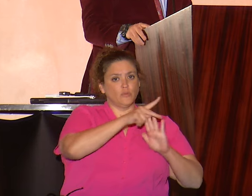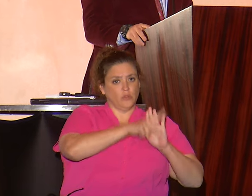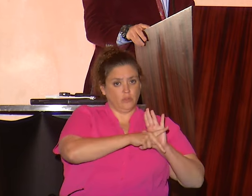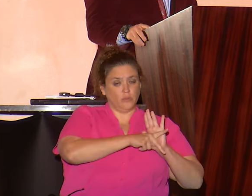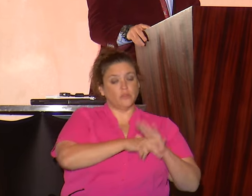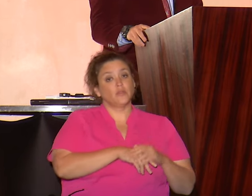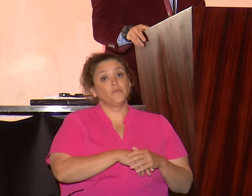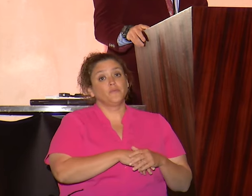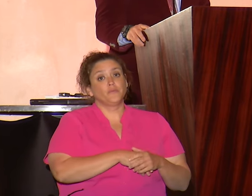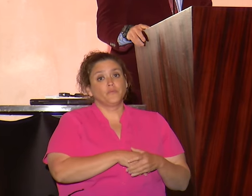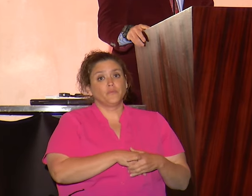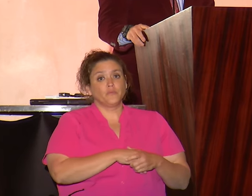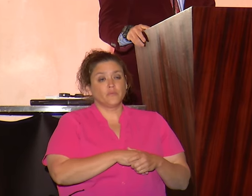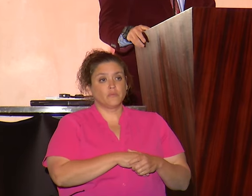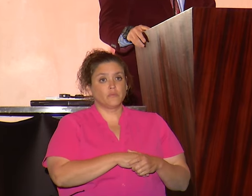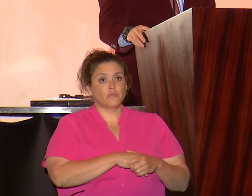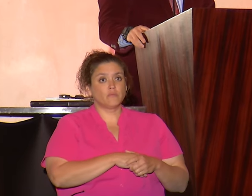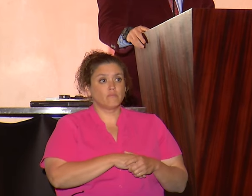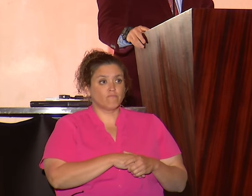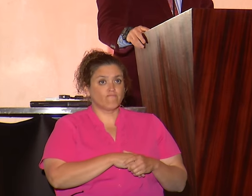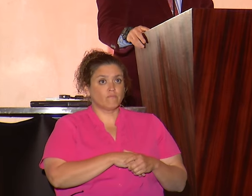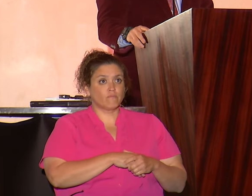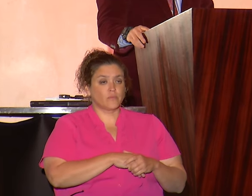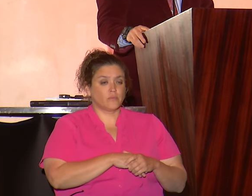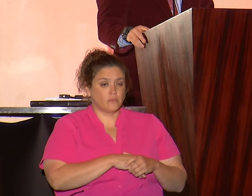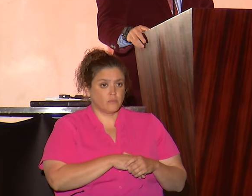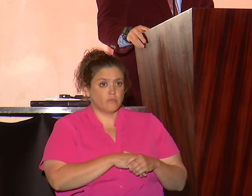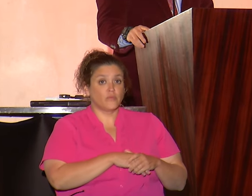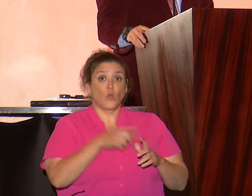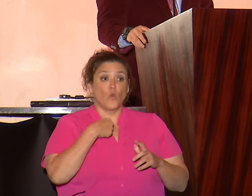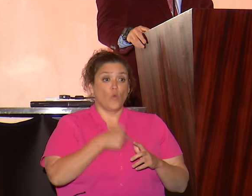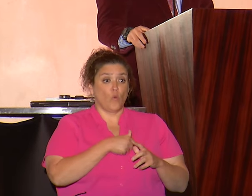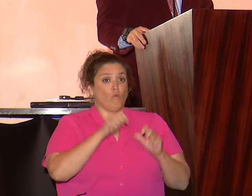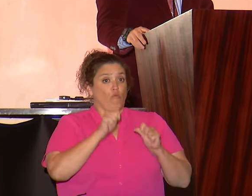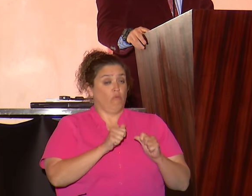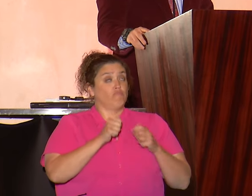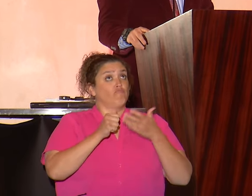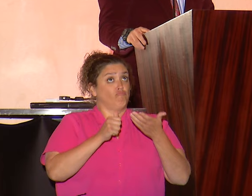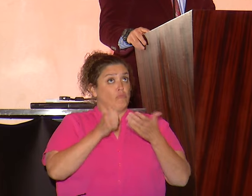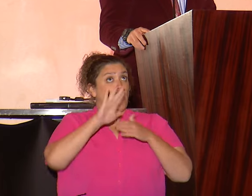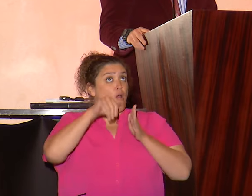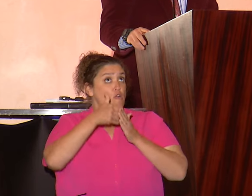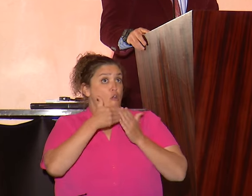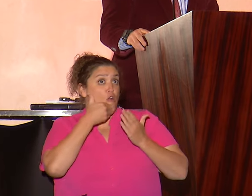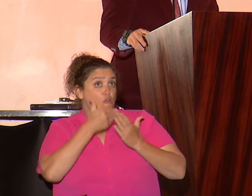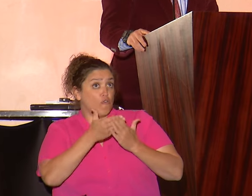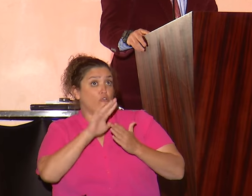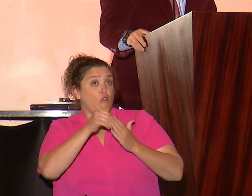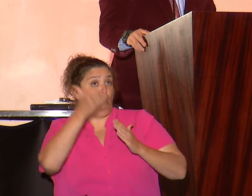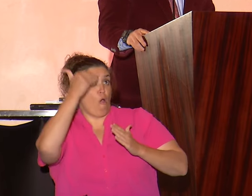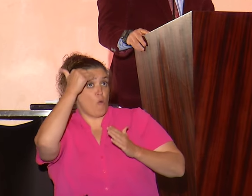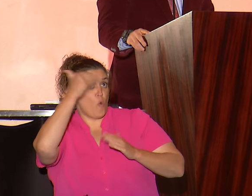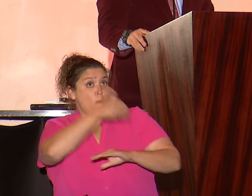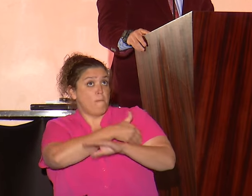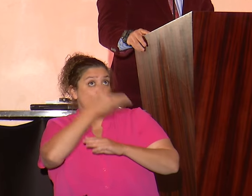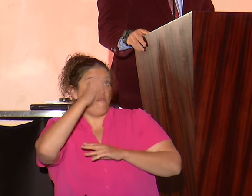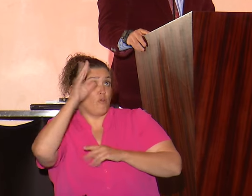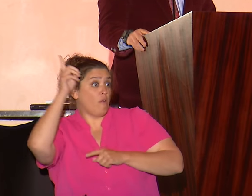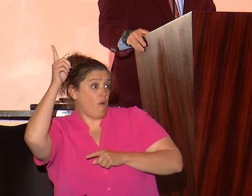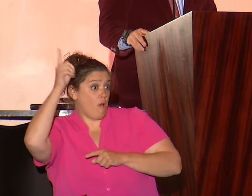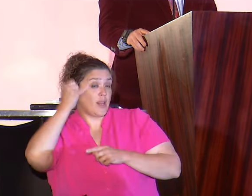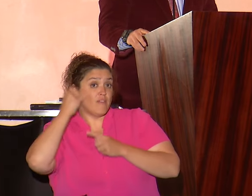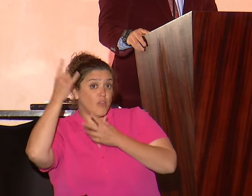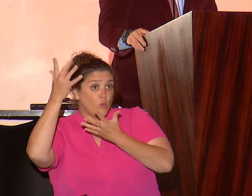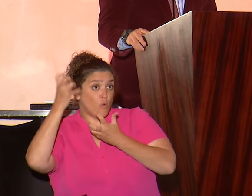in maintaining that an all-good, all-knowing, all-powerful God who wants relationship with us, who wants us